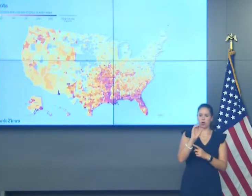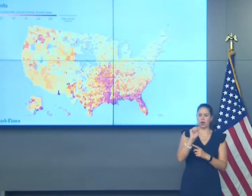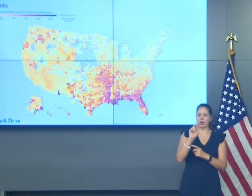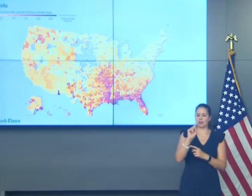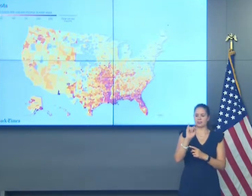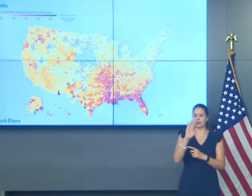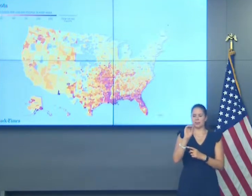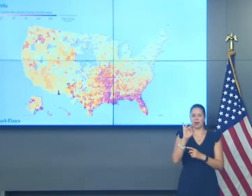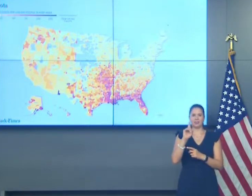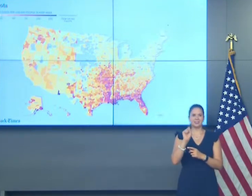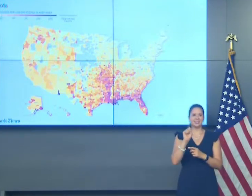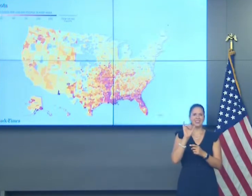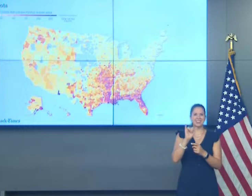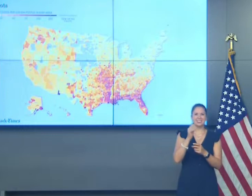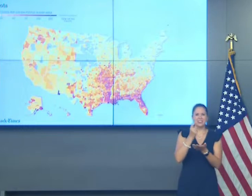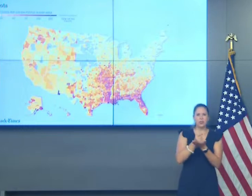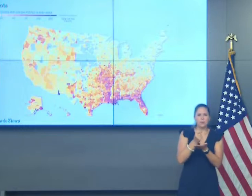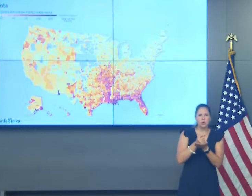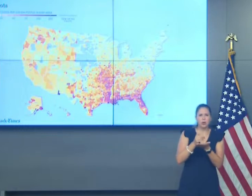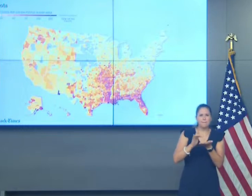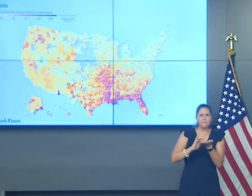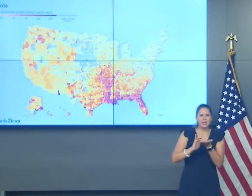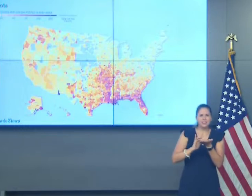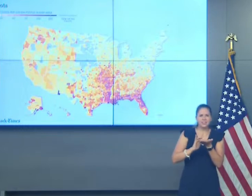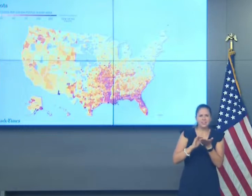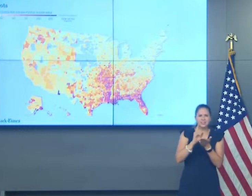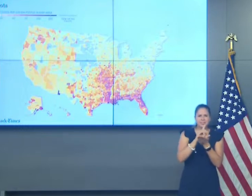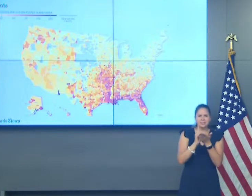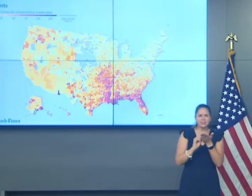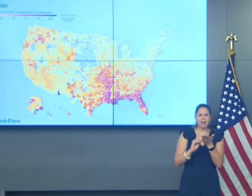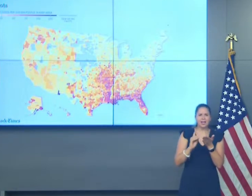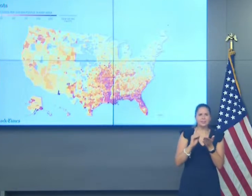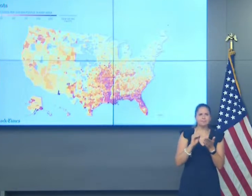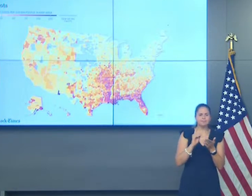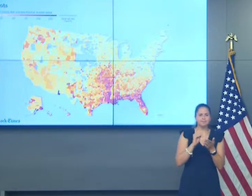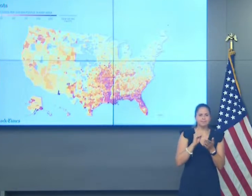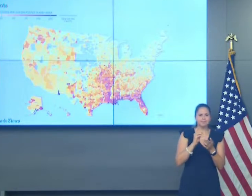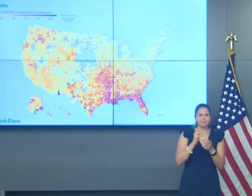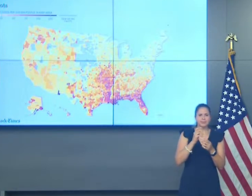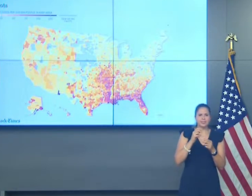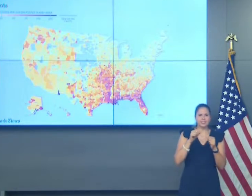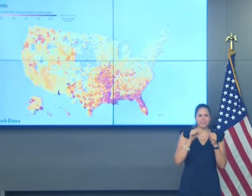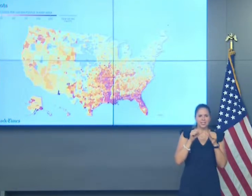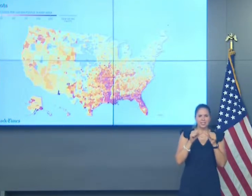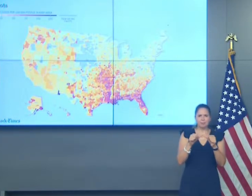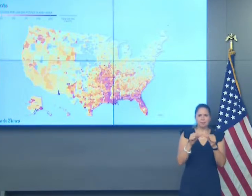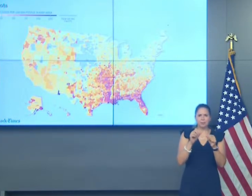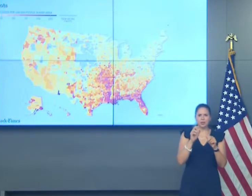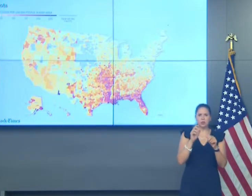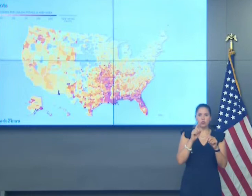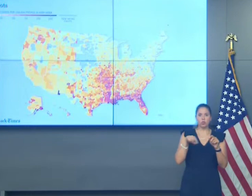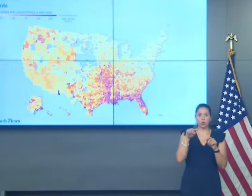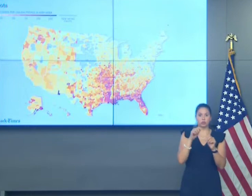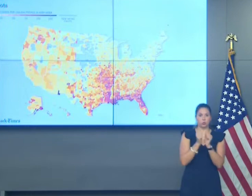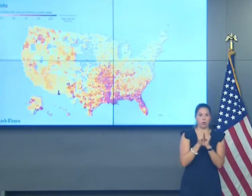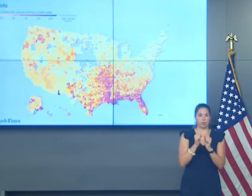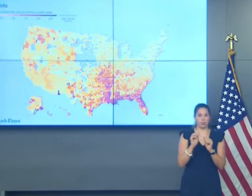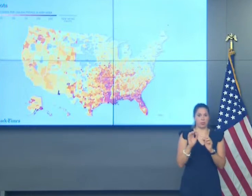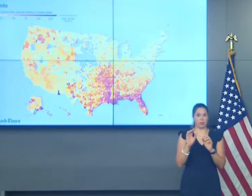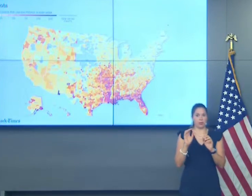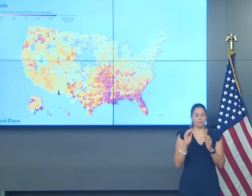are a therapeutic, a medicine that are designed to keep people with minor symptoms